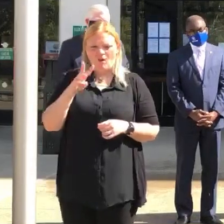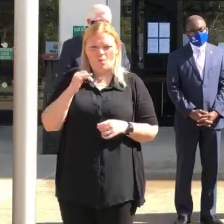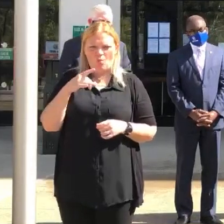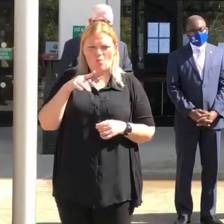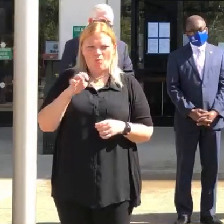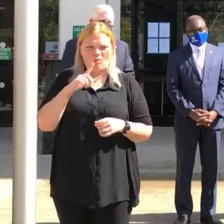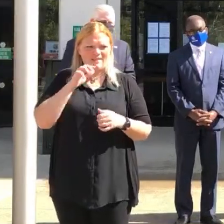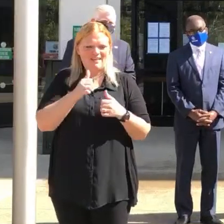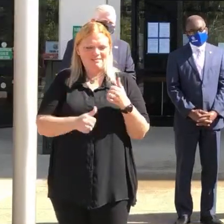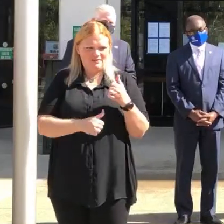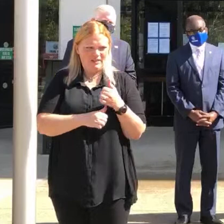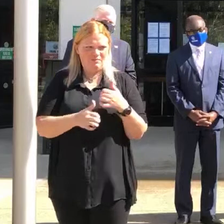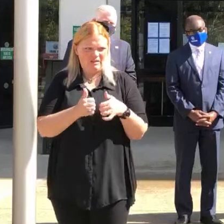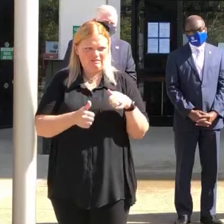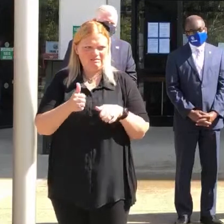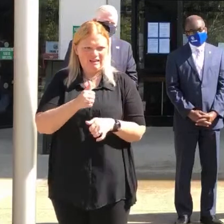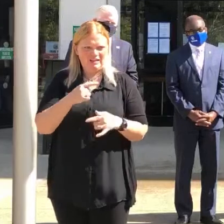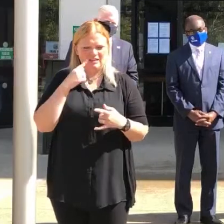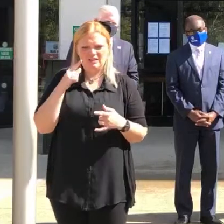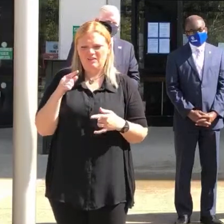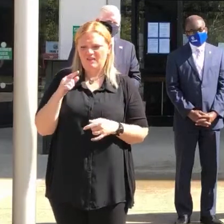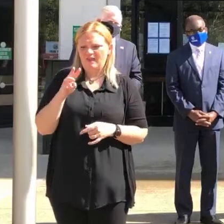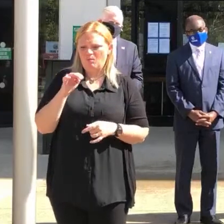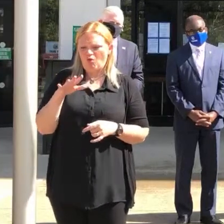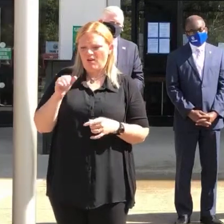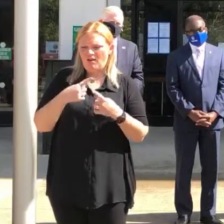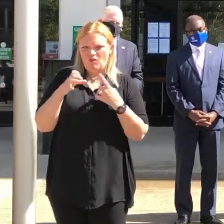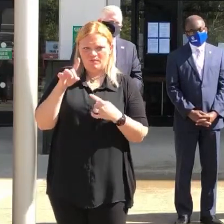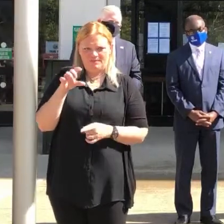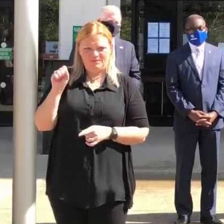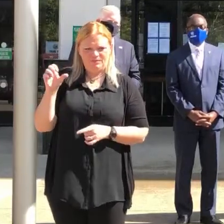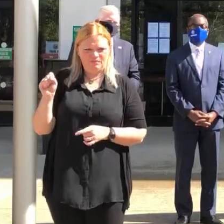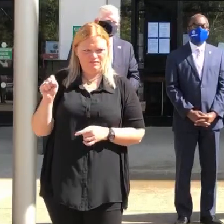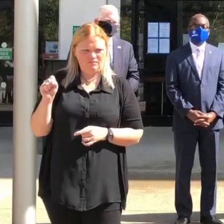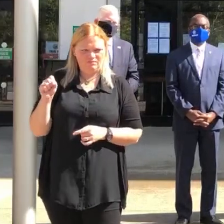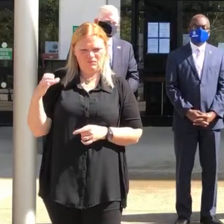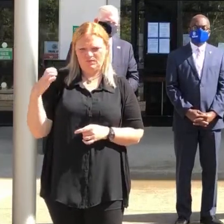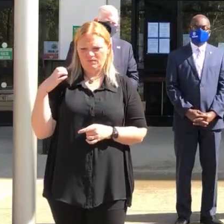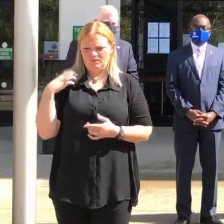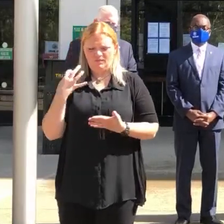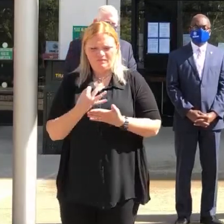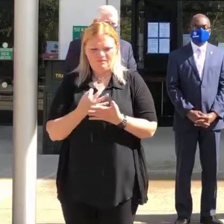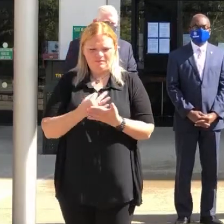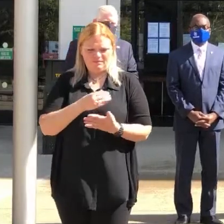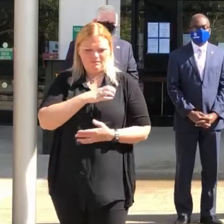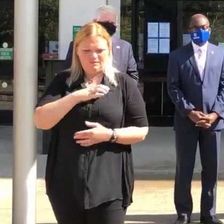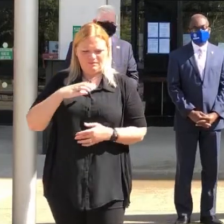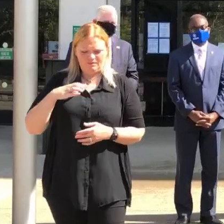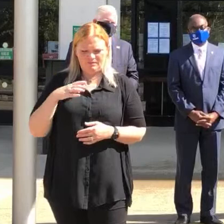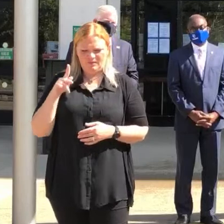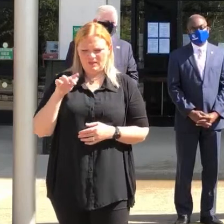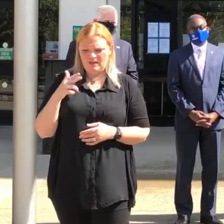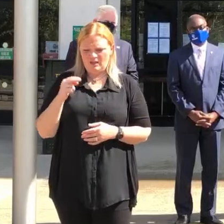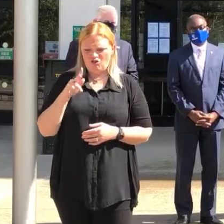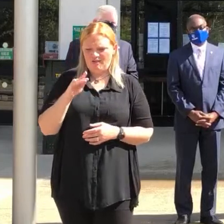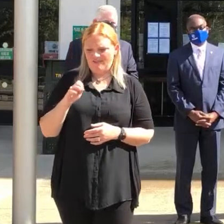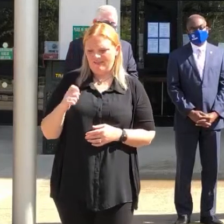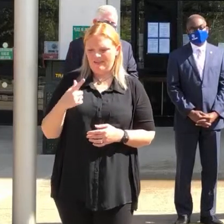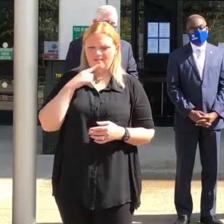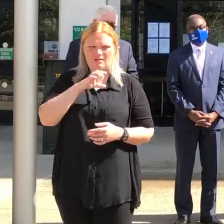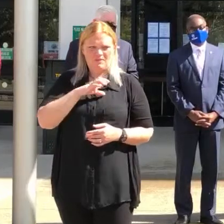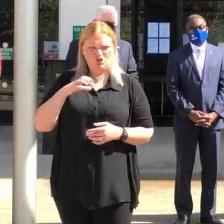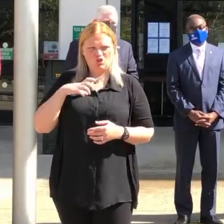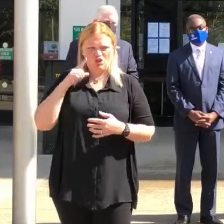Karen Rybicki, our first Deputy Commissioner for Department of Social Services, who chairs our Finance Committee, Karen King, who's the